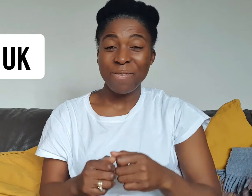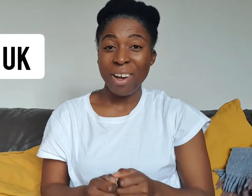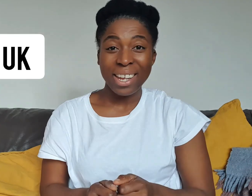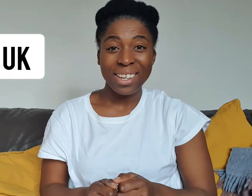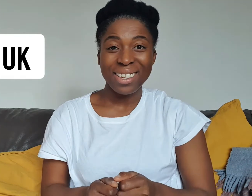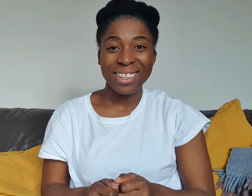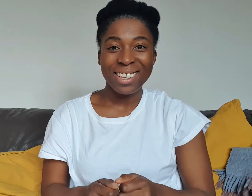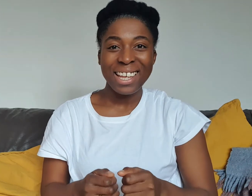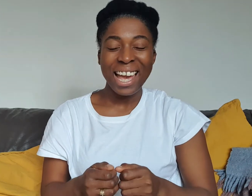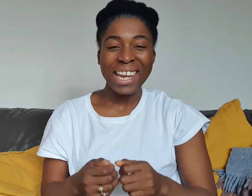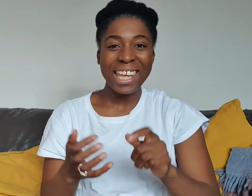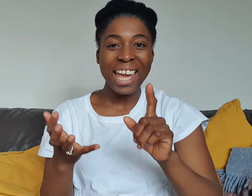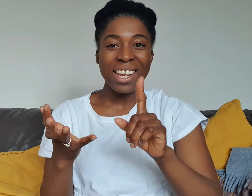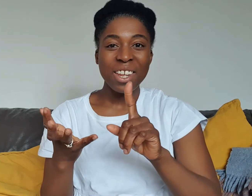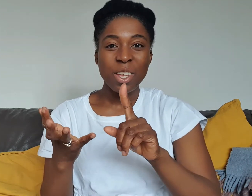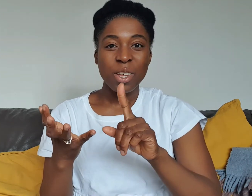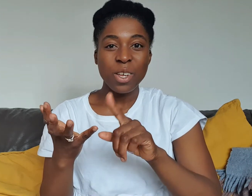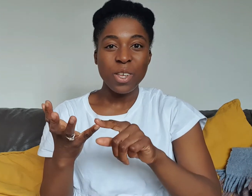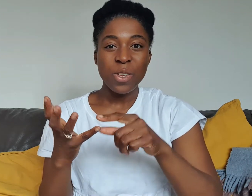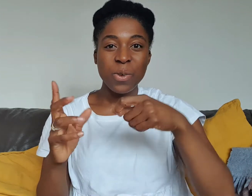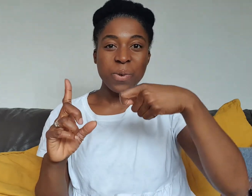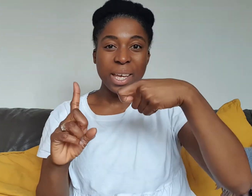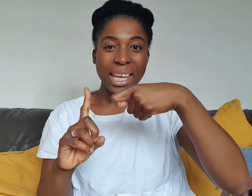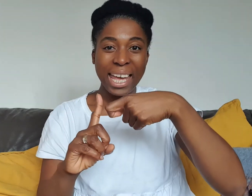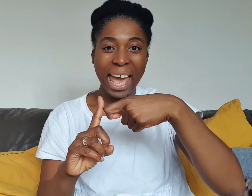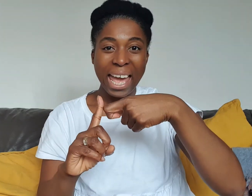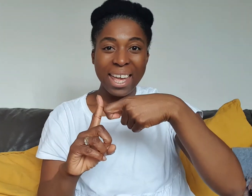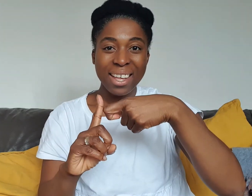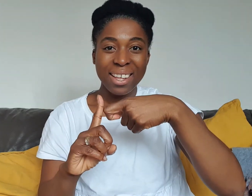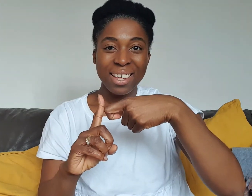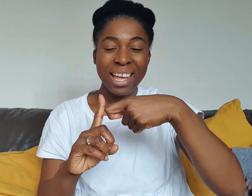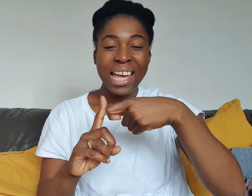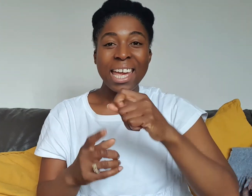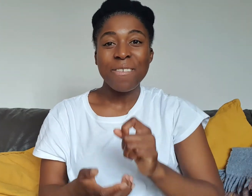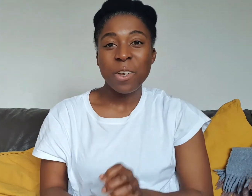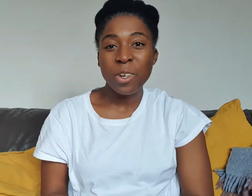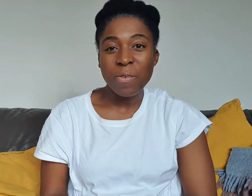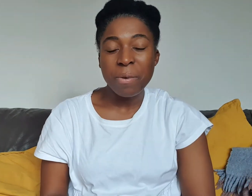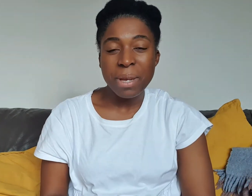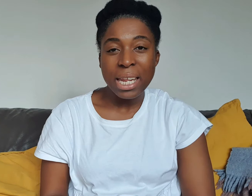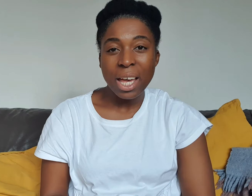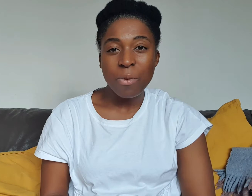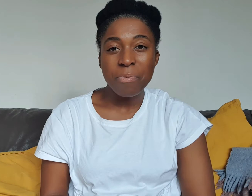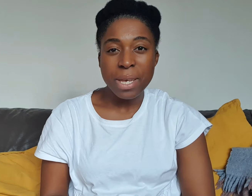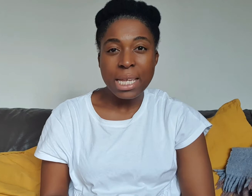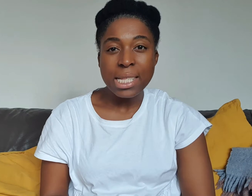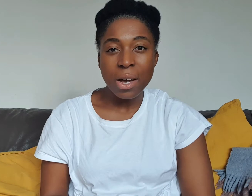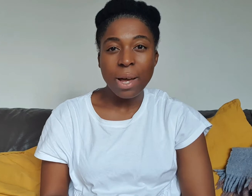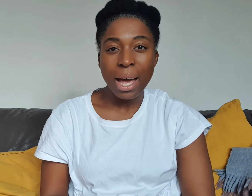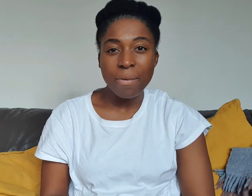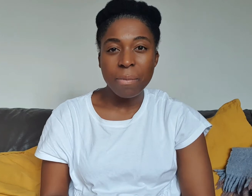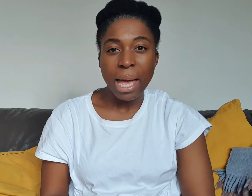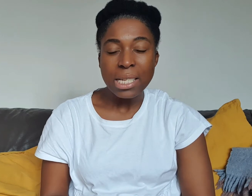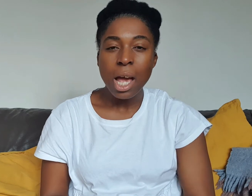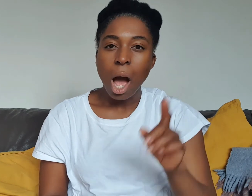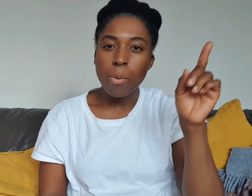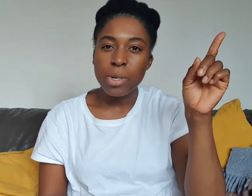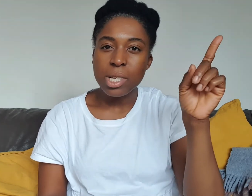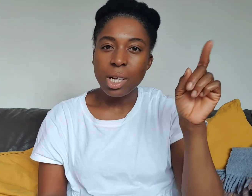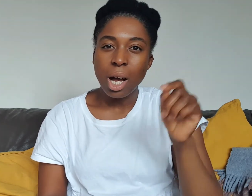fine. And again, UK. If you're not familiar with BSL alphabet, I'll put a card